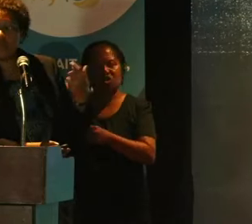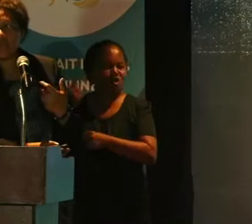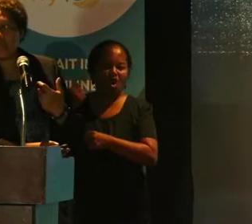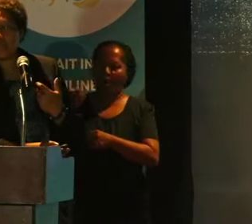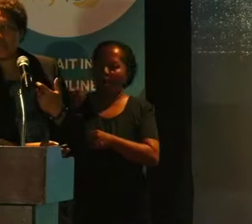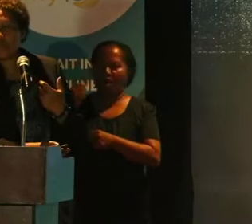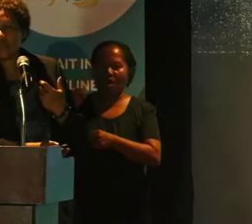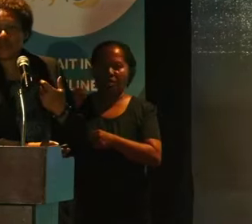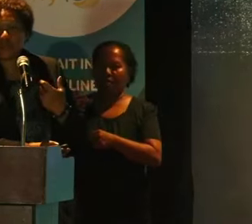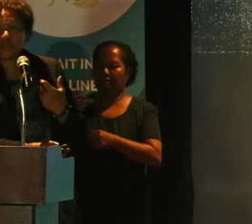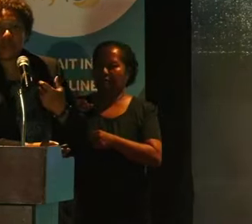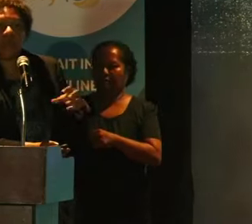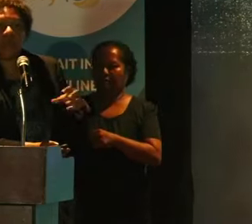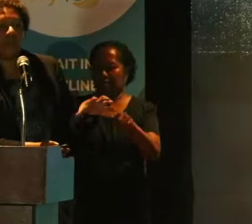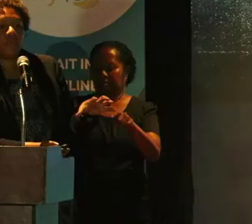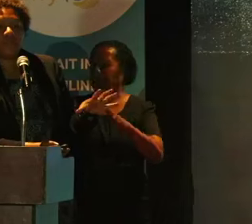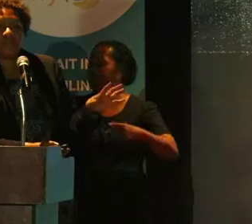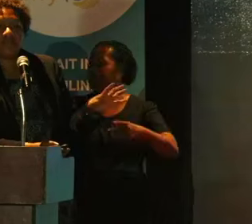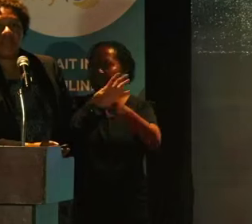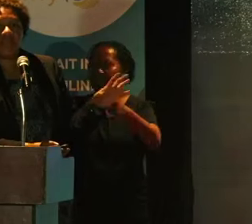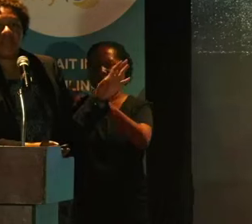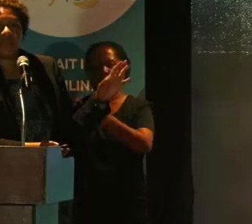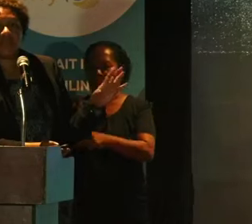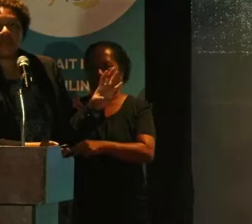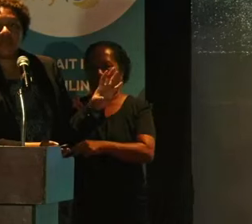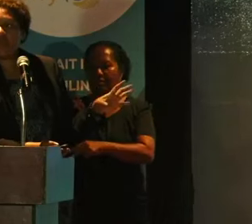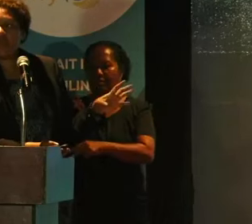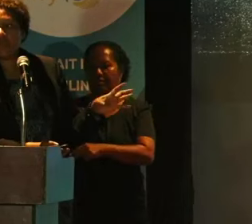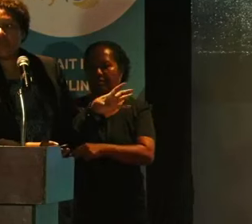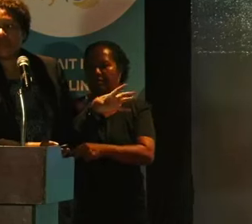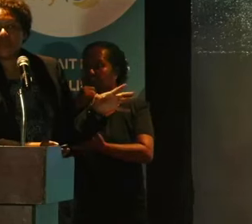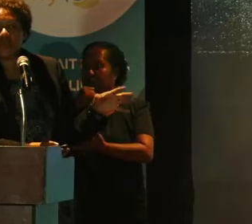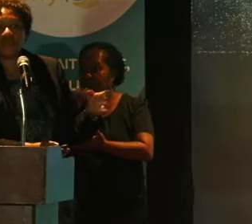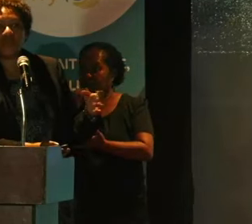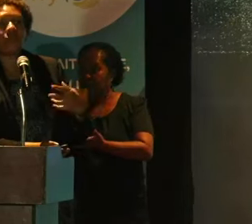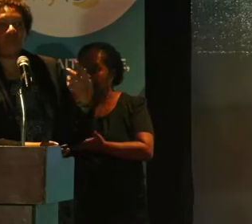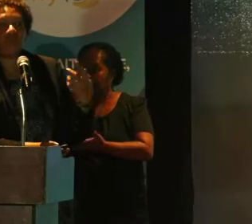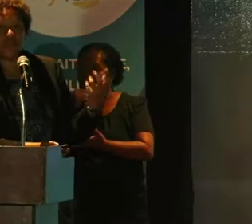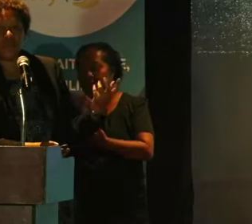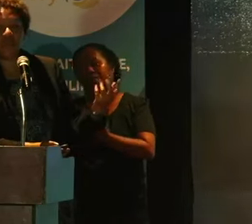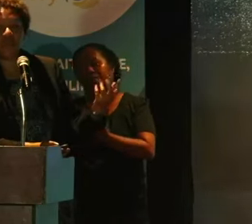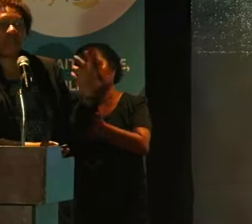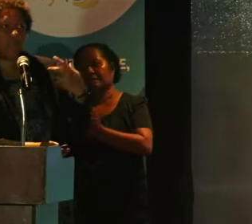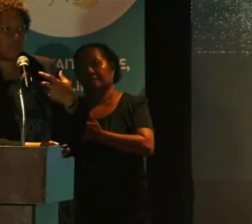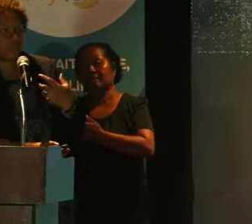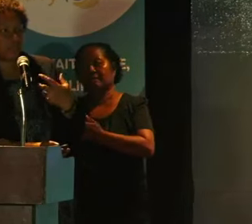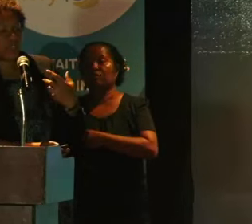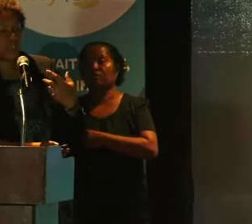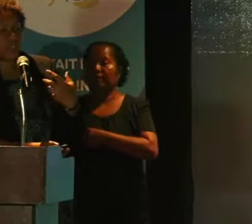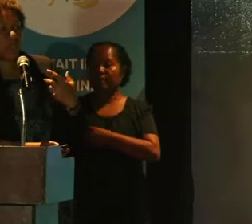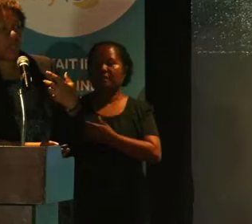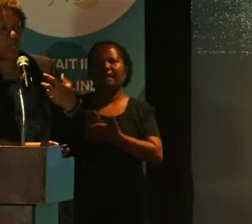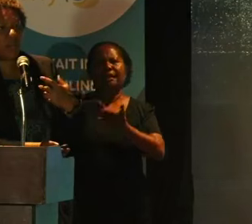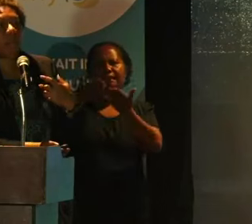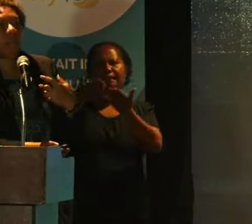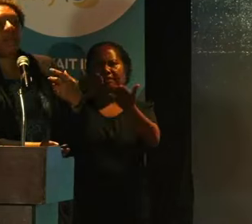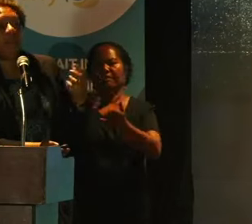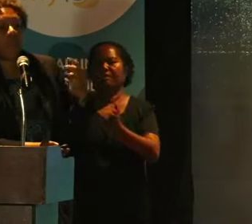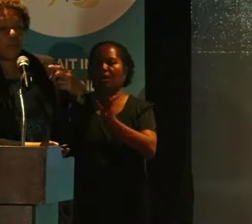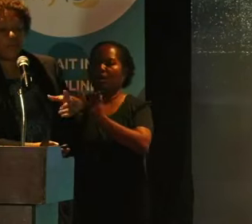on, this is in a residential zone. People that sell liquor are supposed to be operating in a commercial zone, so you object. We take that objection into